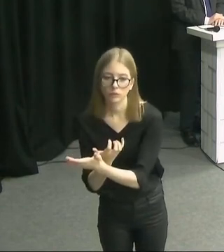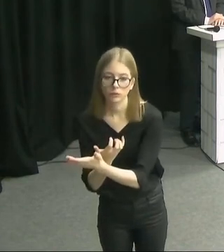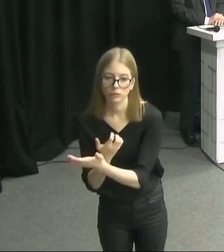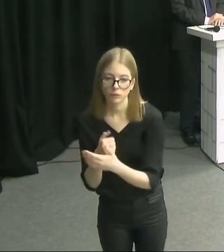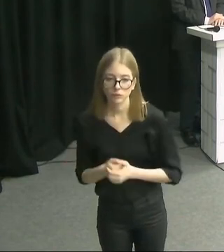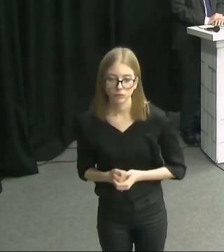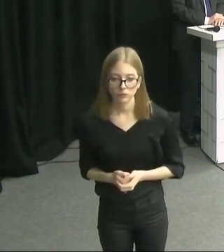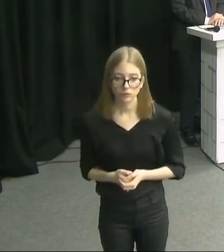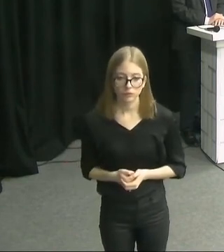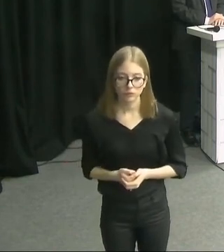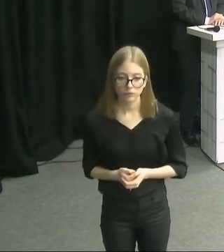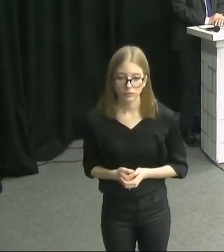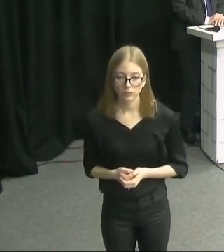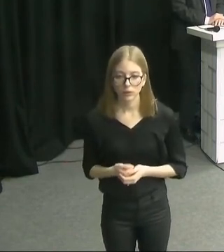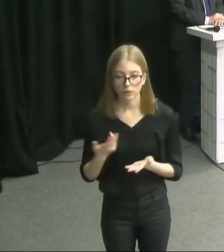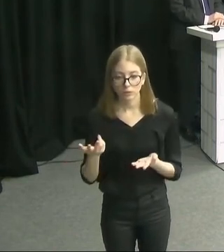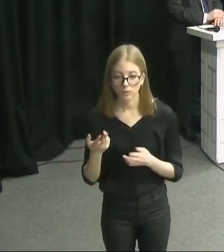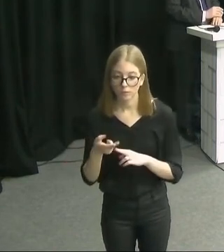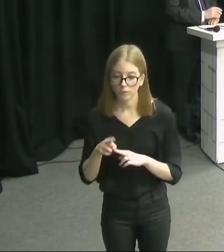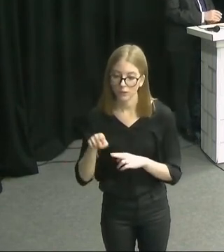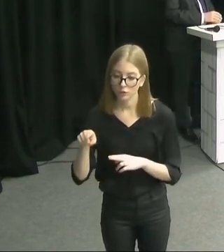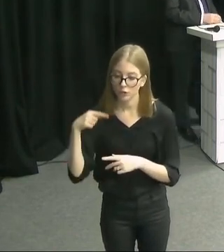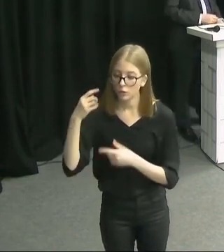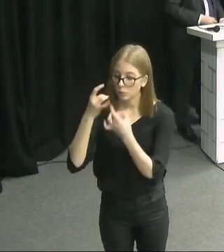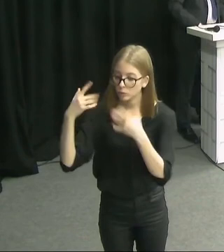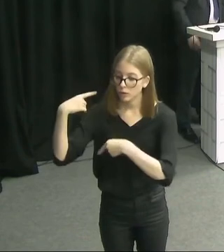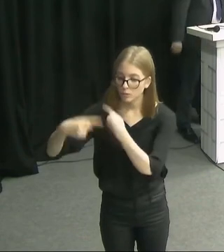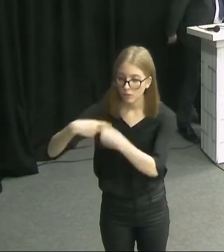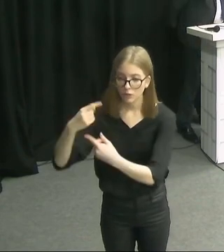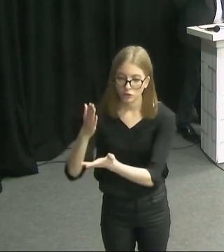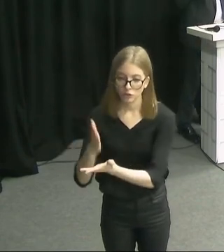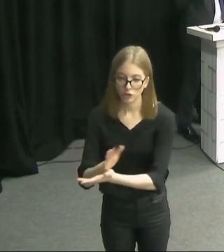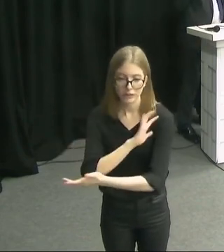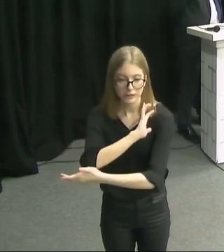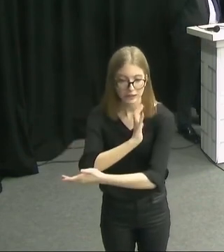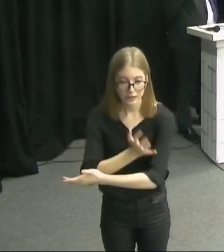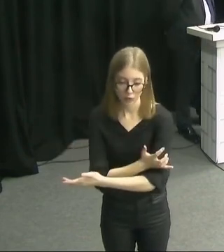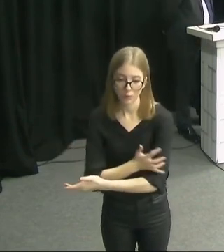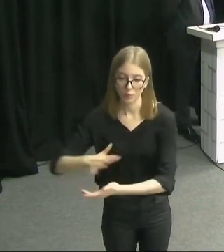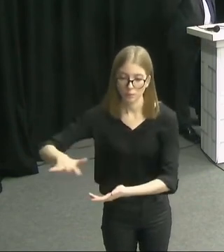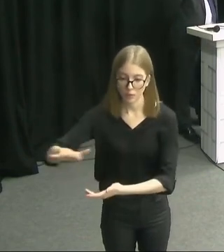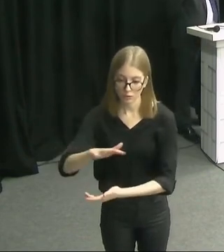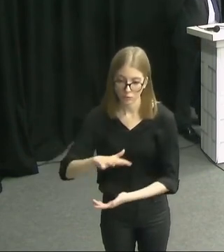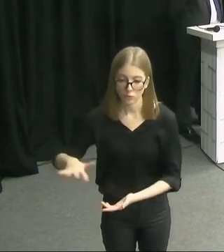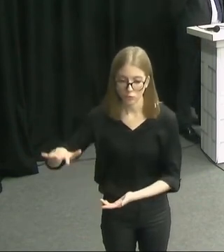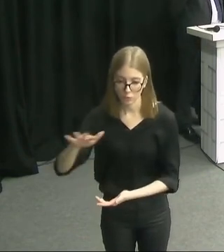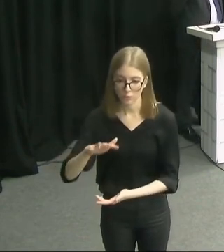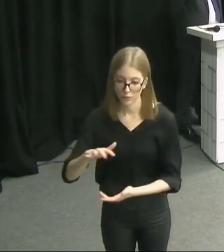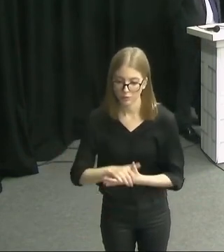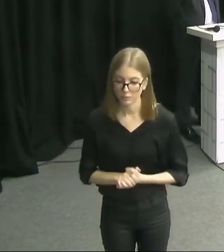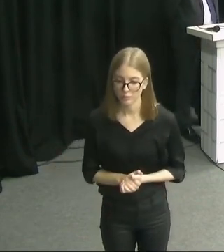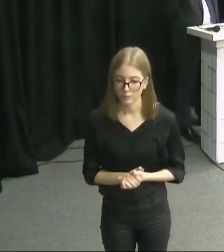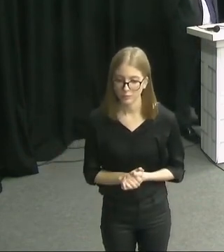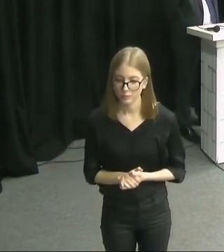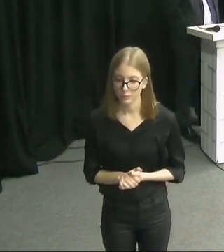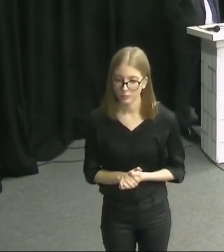to be interested in our cultural historic heritage. And this is what strengthens our community and will continue to